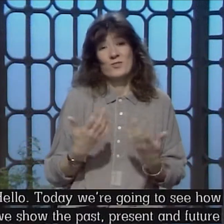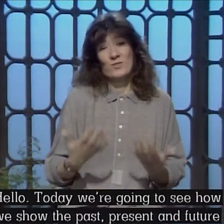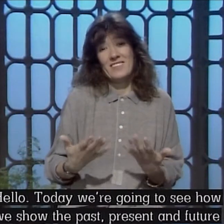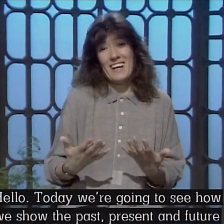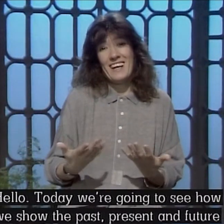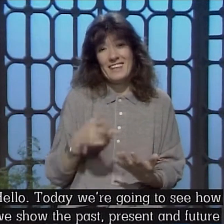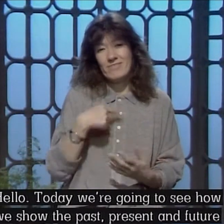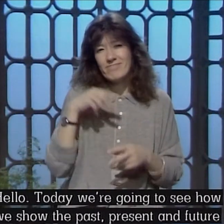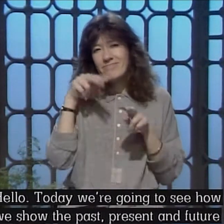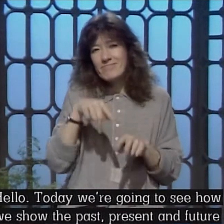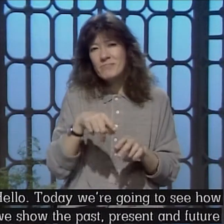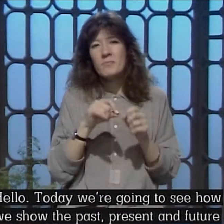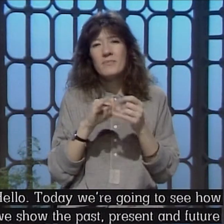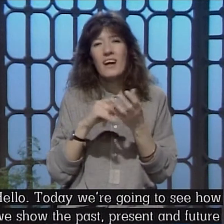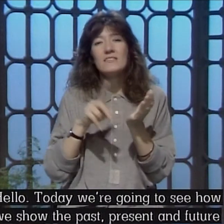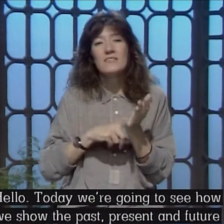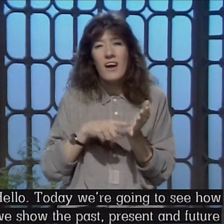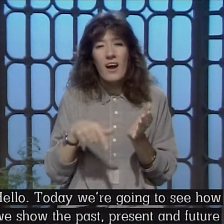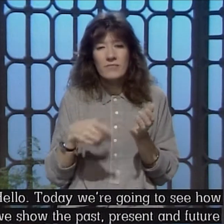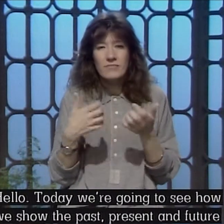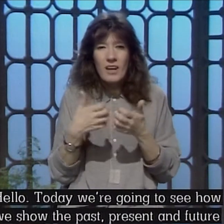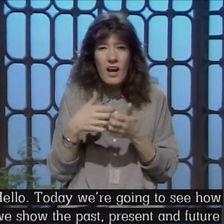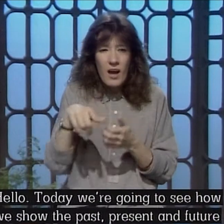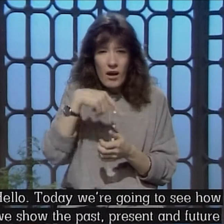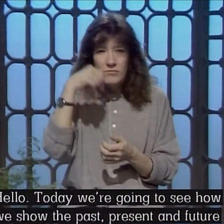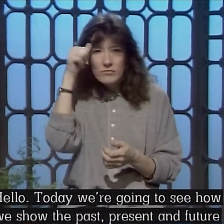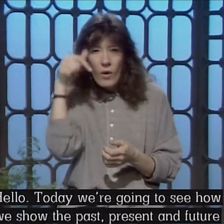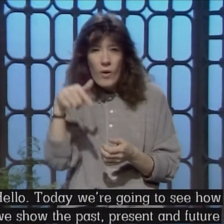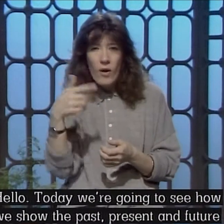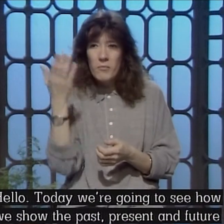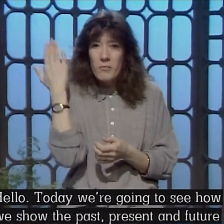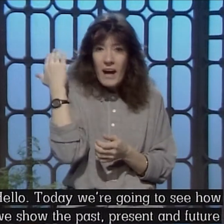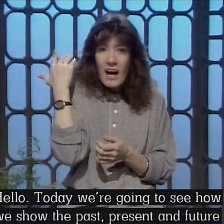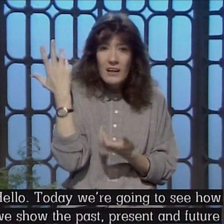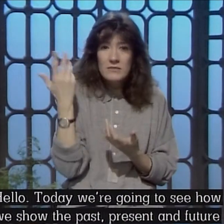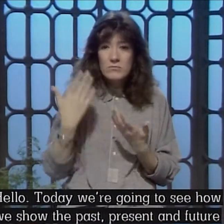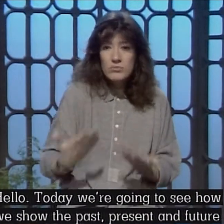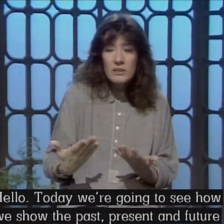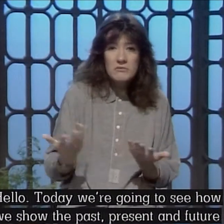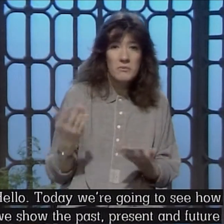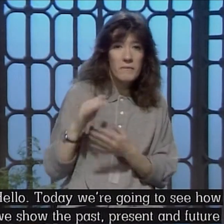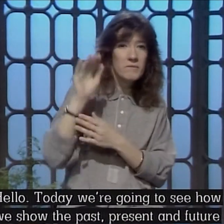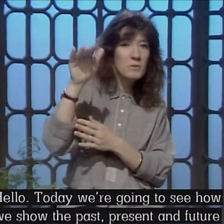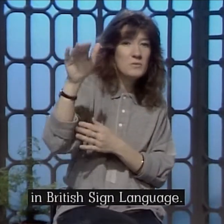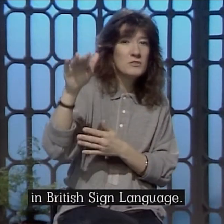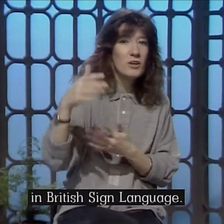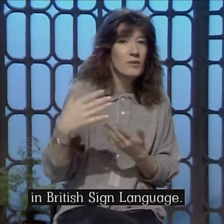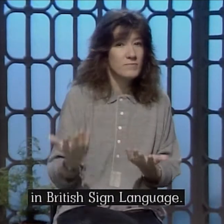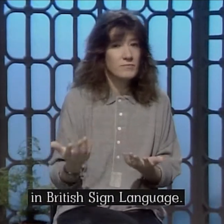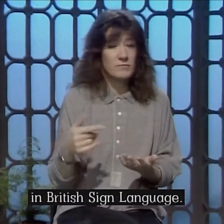Hello. Today we're going to look at how we show the past, present and future in British Sign